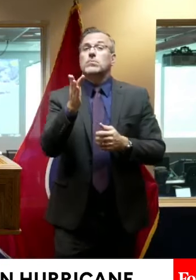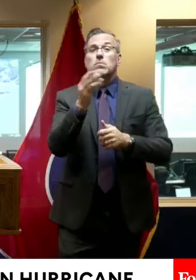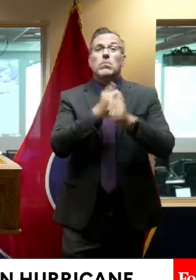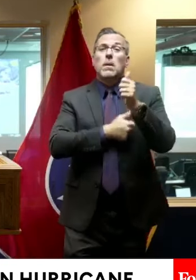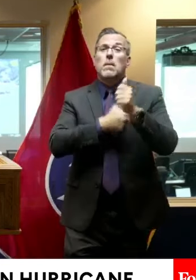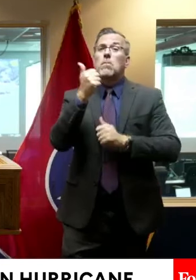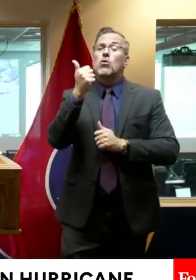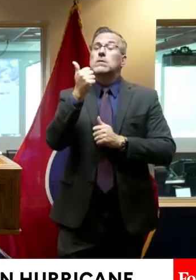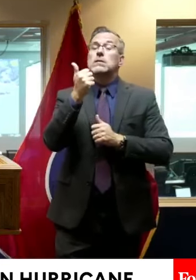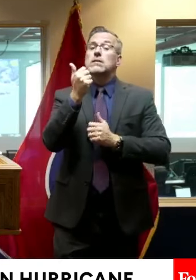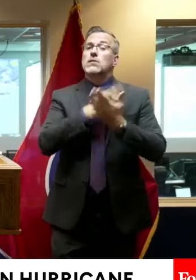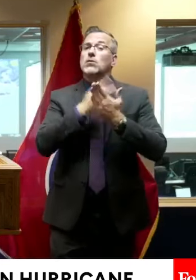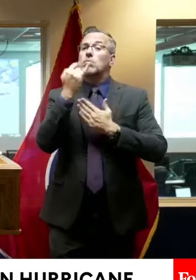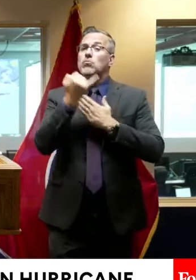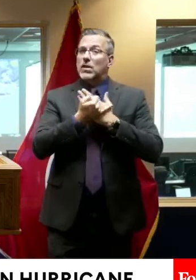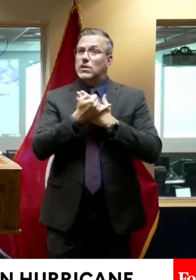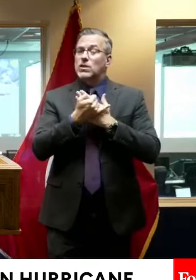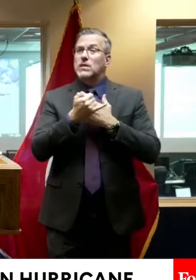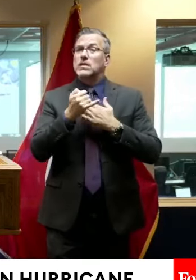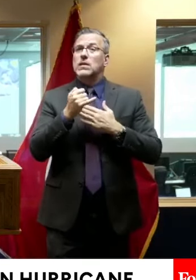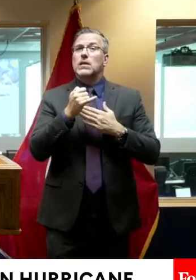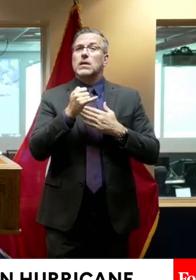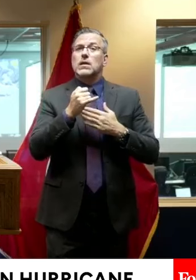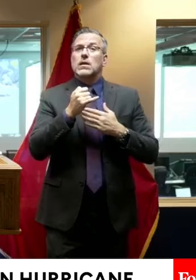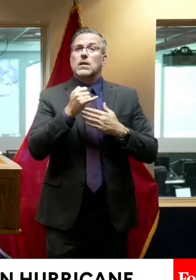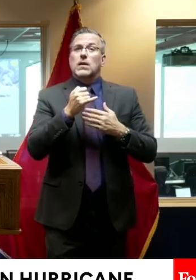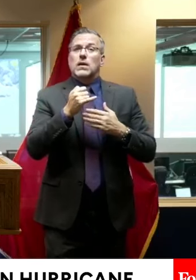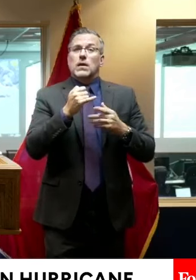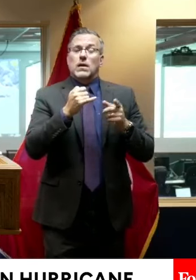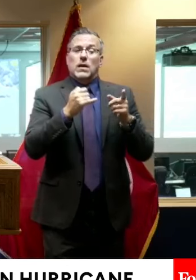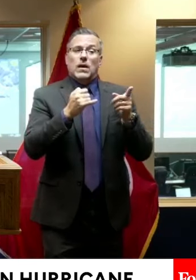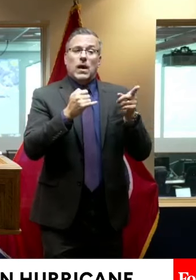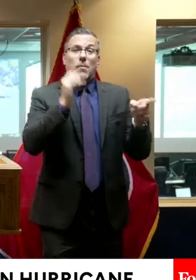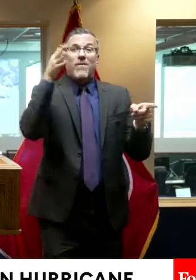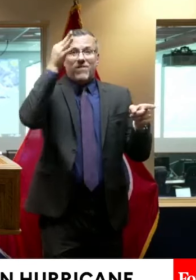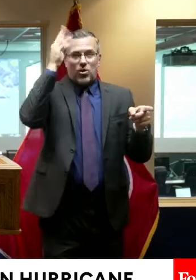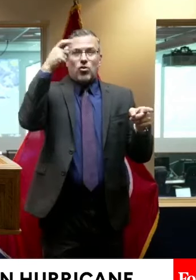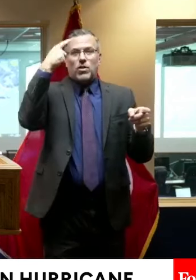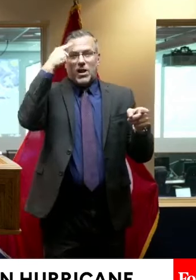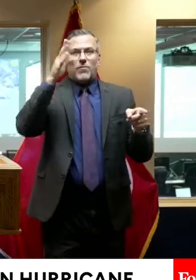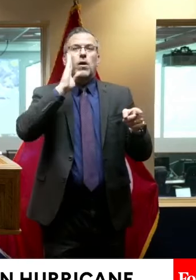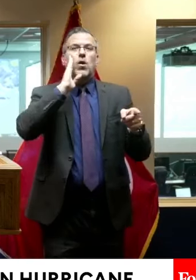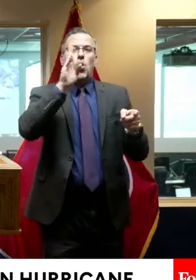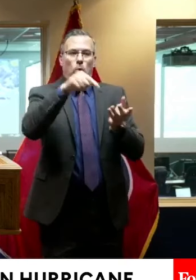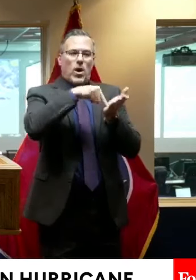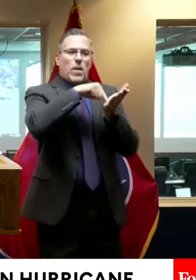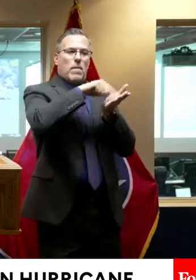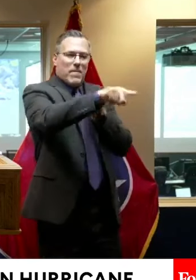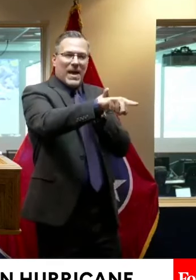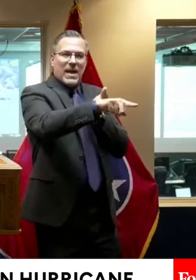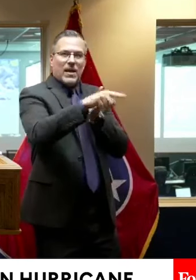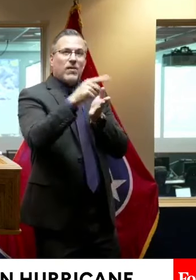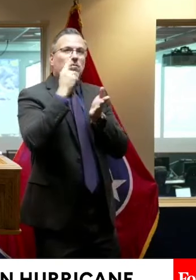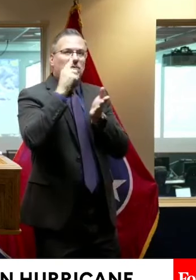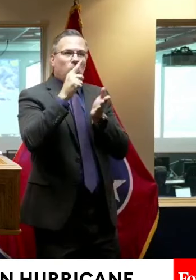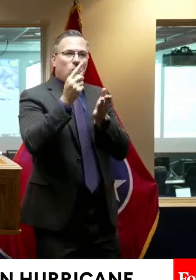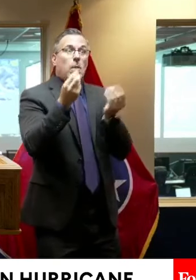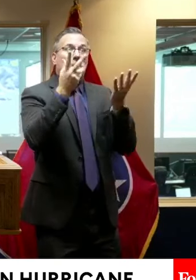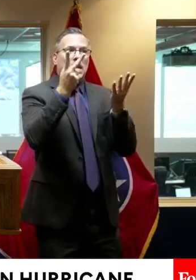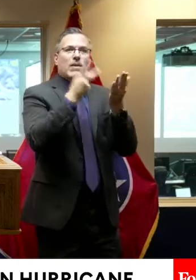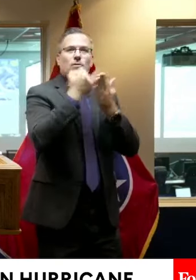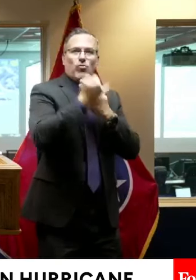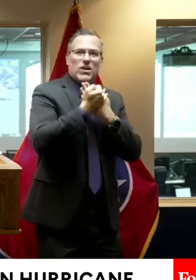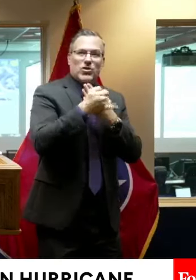these projects is there will be reimbursement dollars available from the federal government to pay for many of these projects. That's what